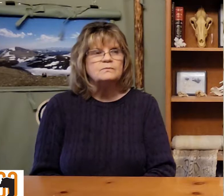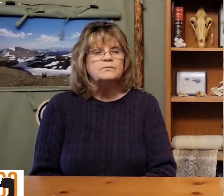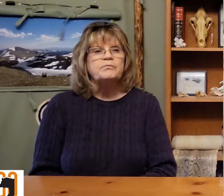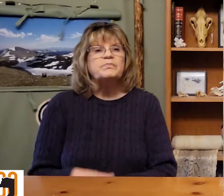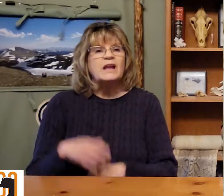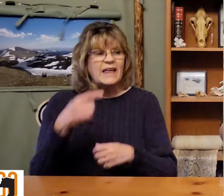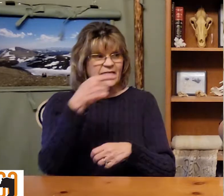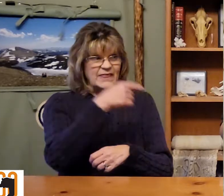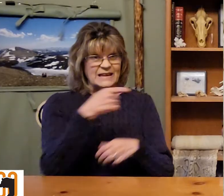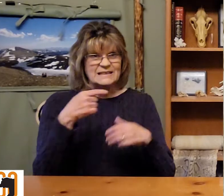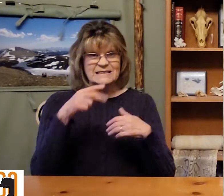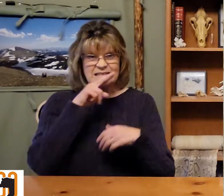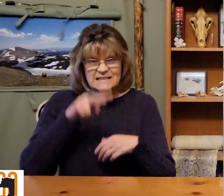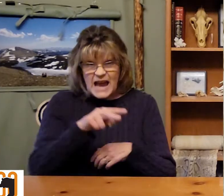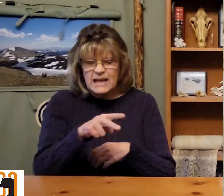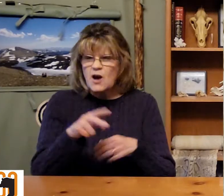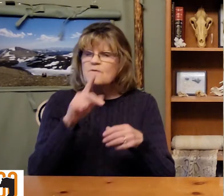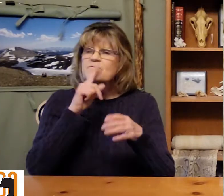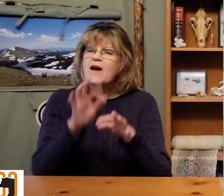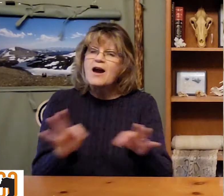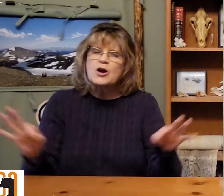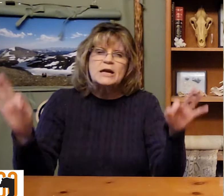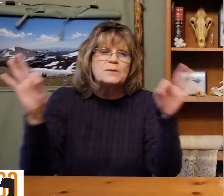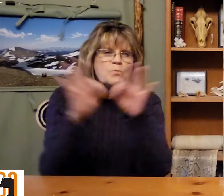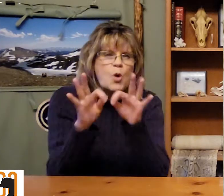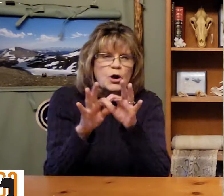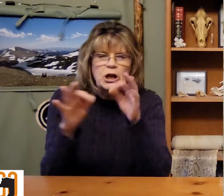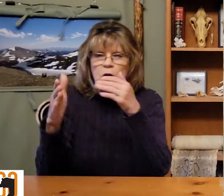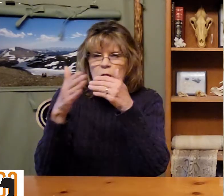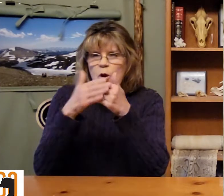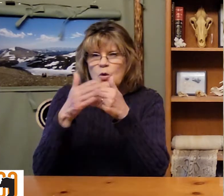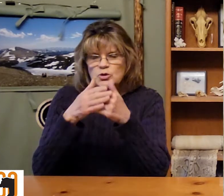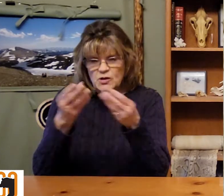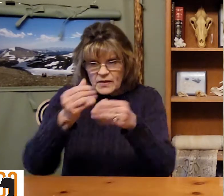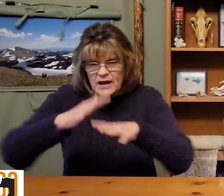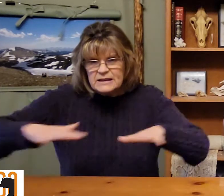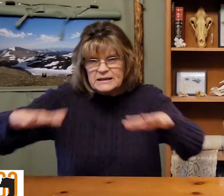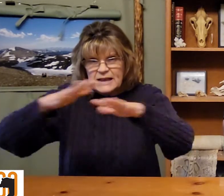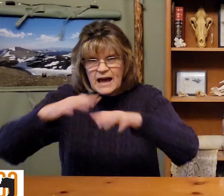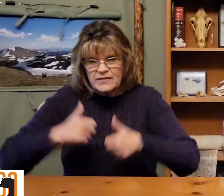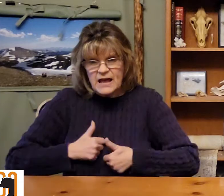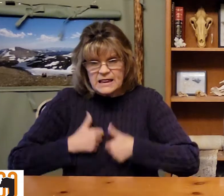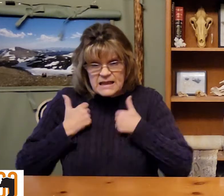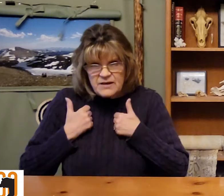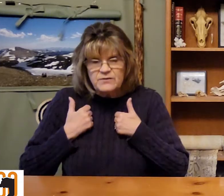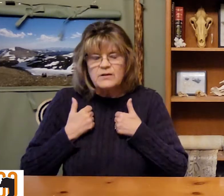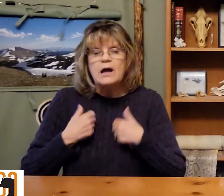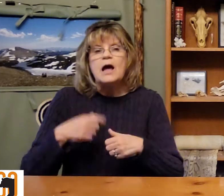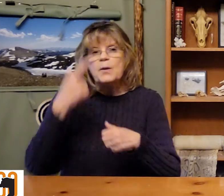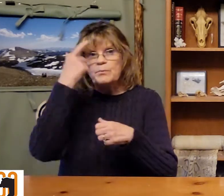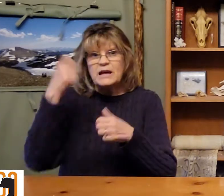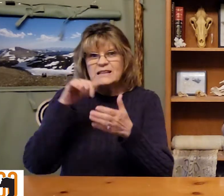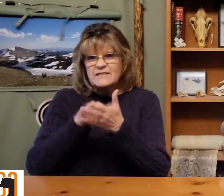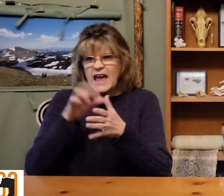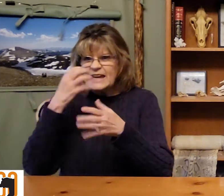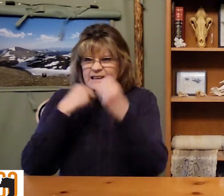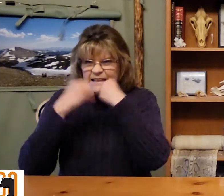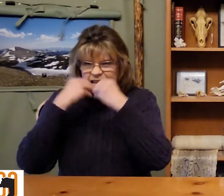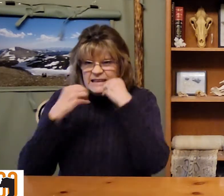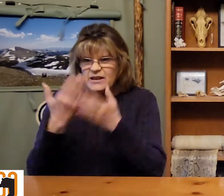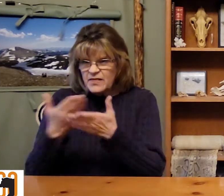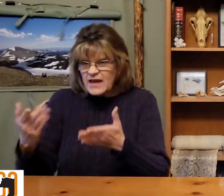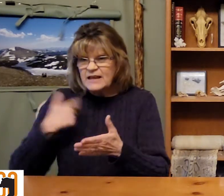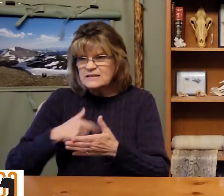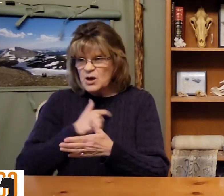These animals are very important, both to their own habitats and to humans, because they are predators of animals that we